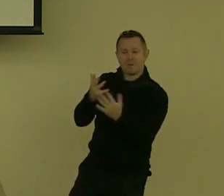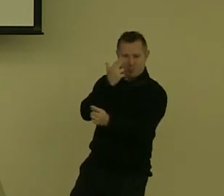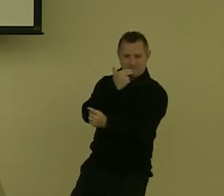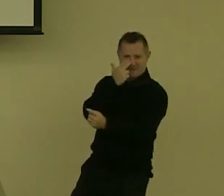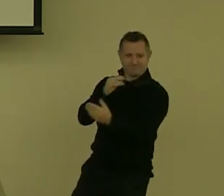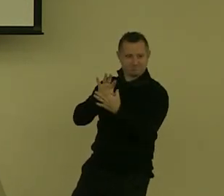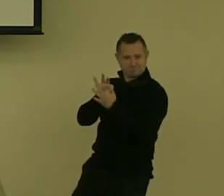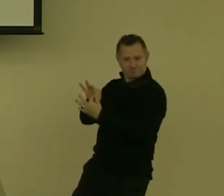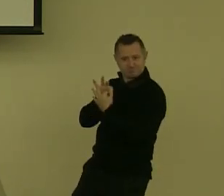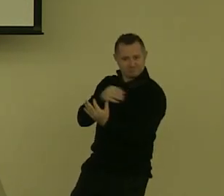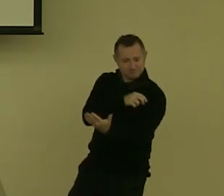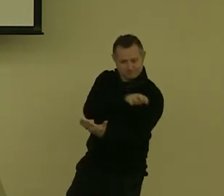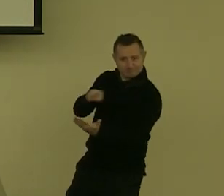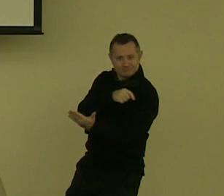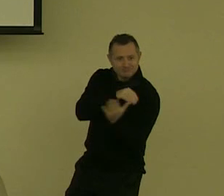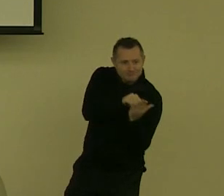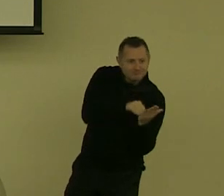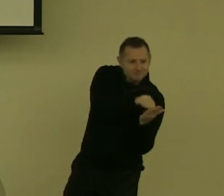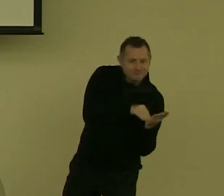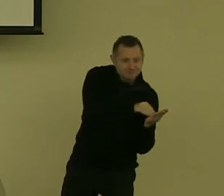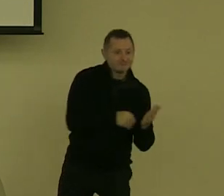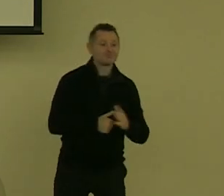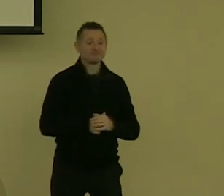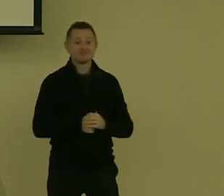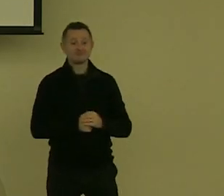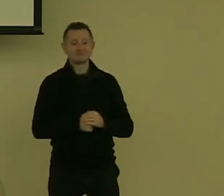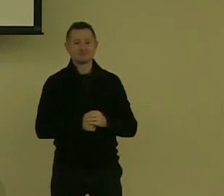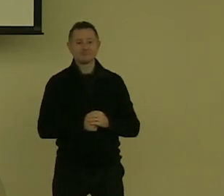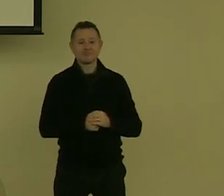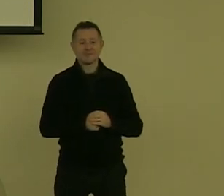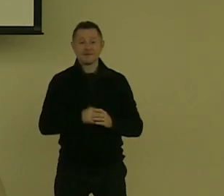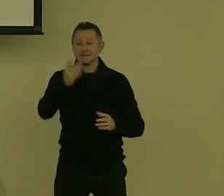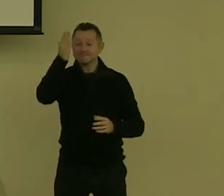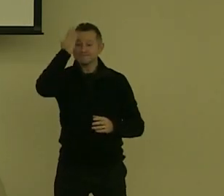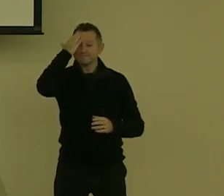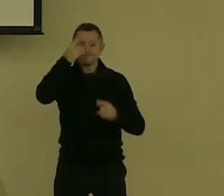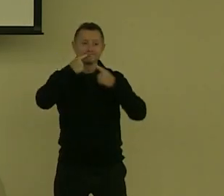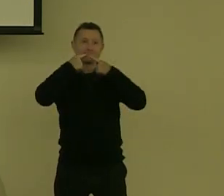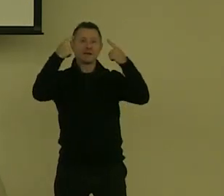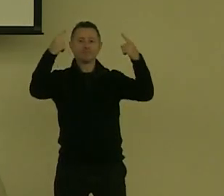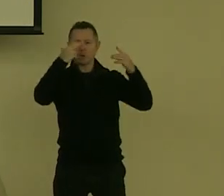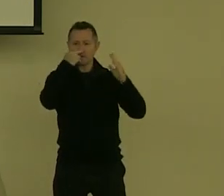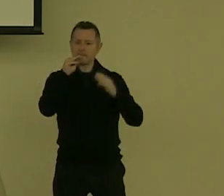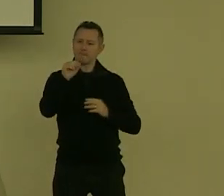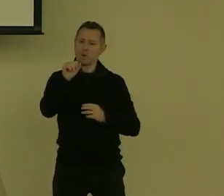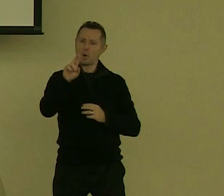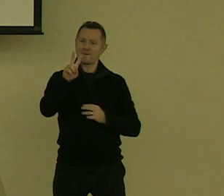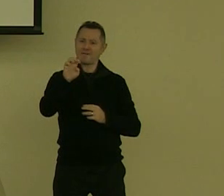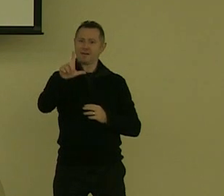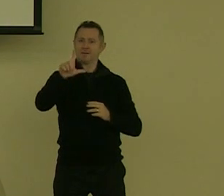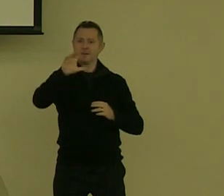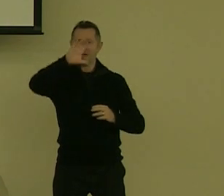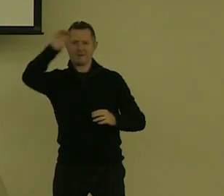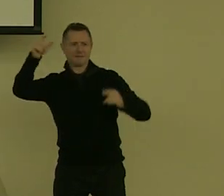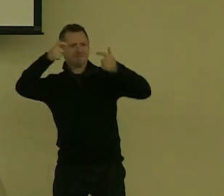also write for Marvel, I write for Newsarama, like Kara mentioned, I do a lot of popular writing as well, in addition to writing children's comics.